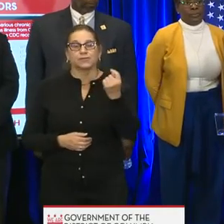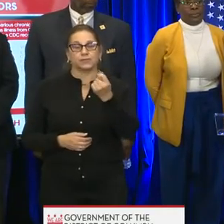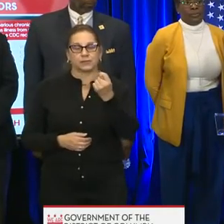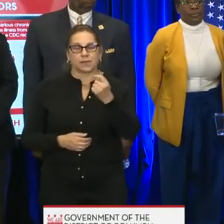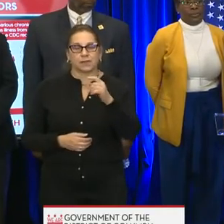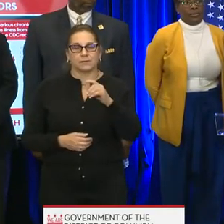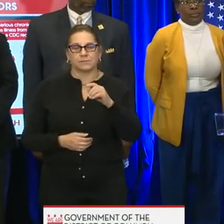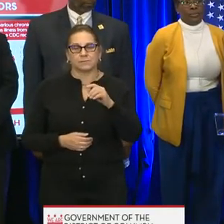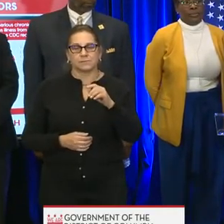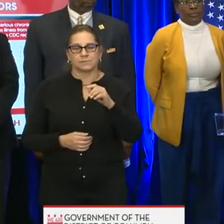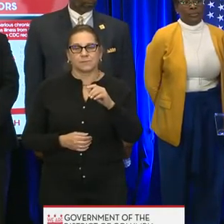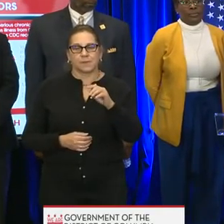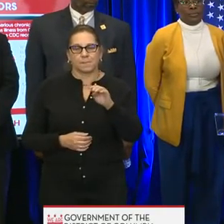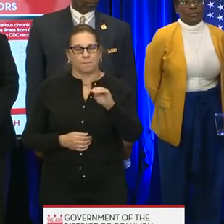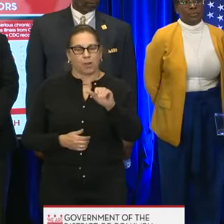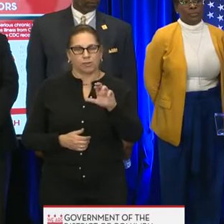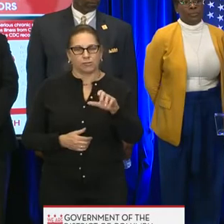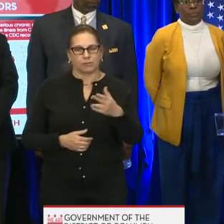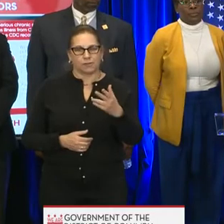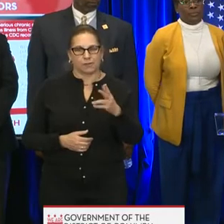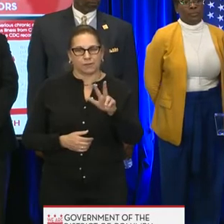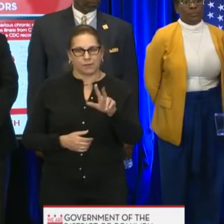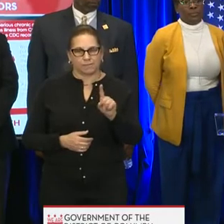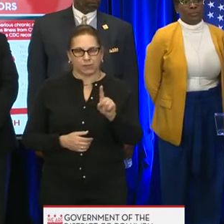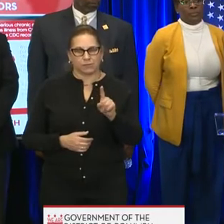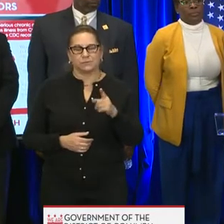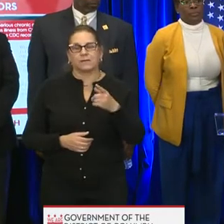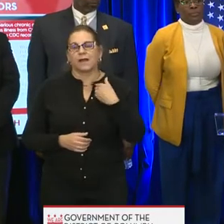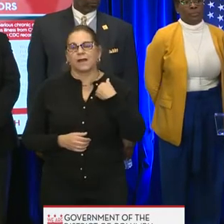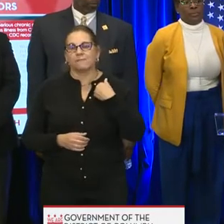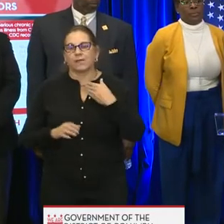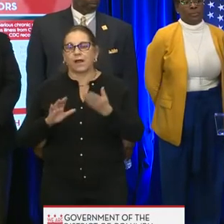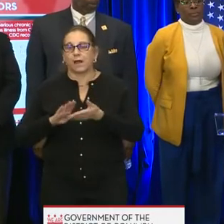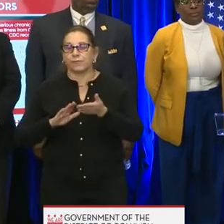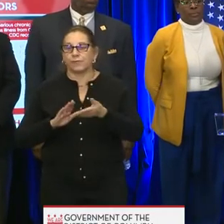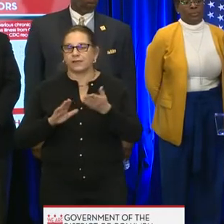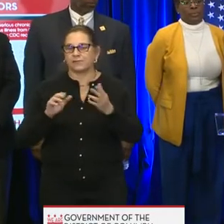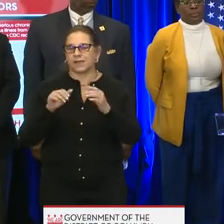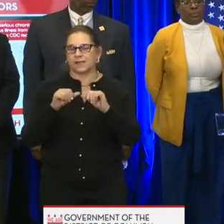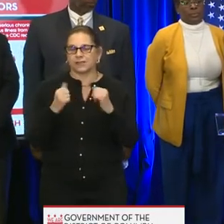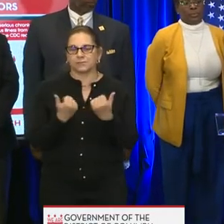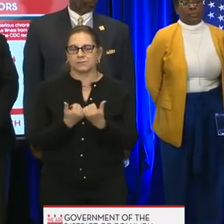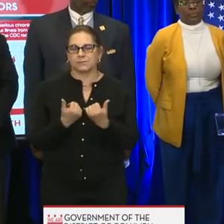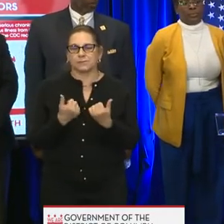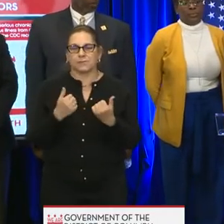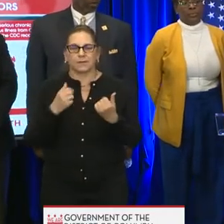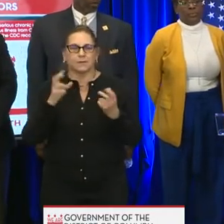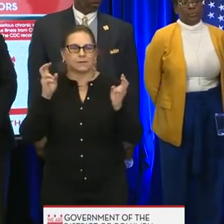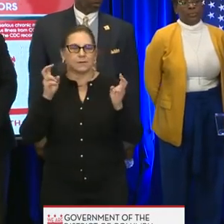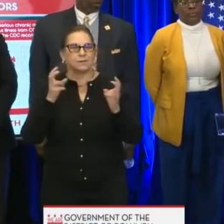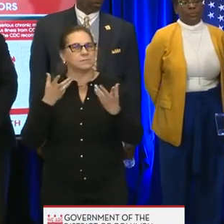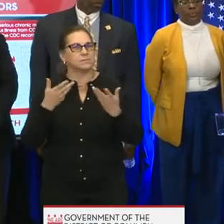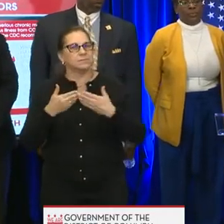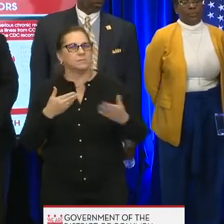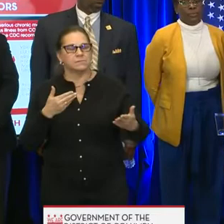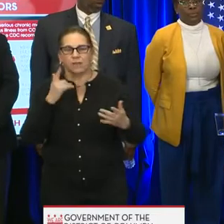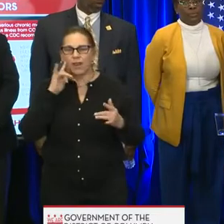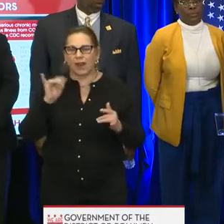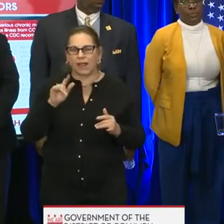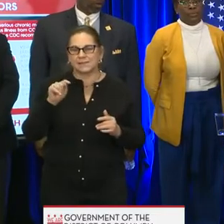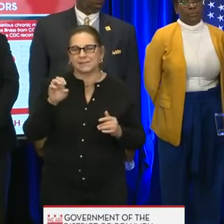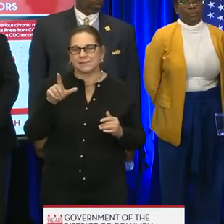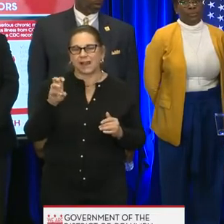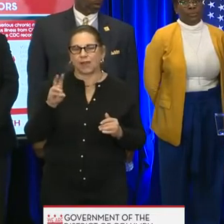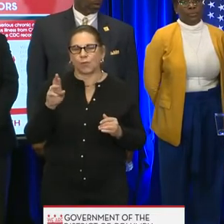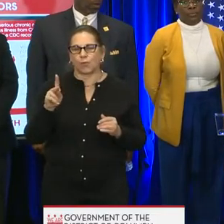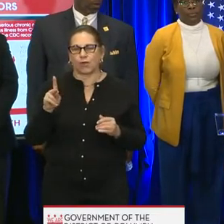government will operate under an agency-specific telework schedule with an intent to deliver critical services to